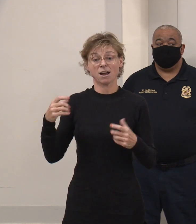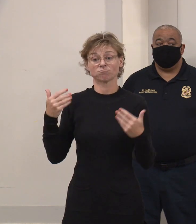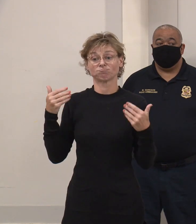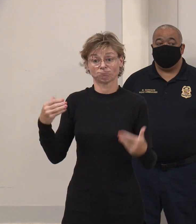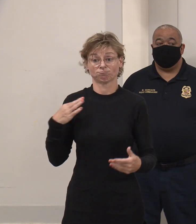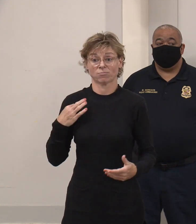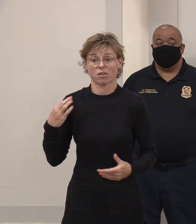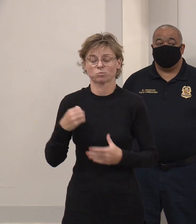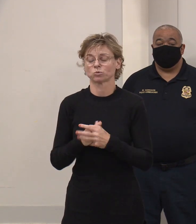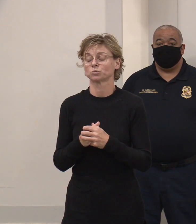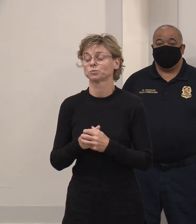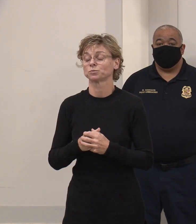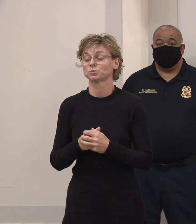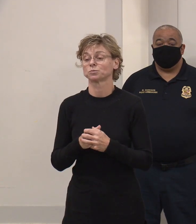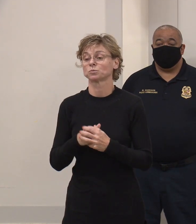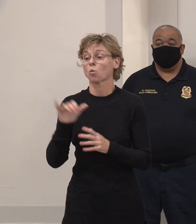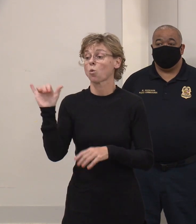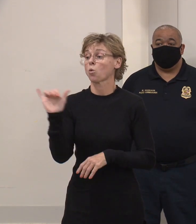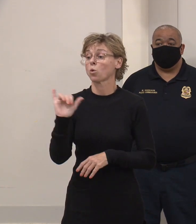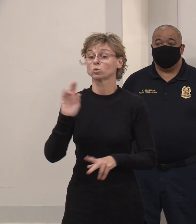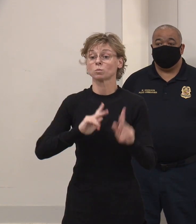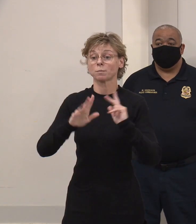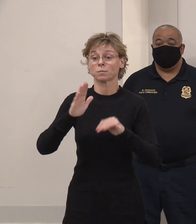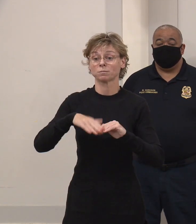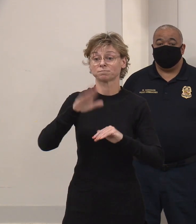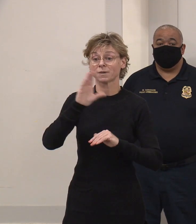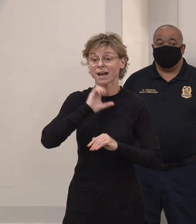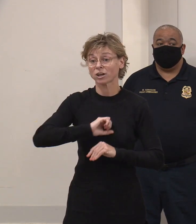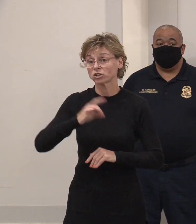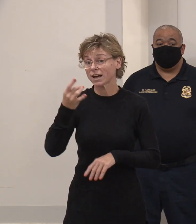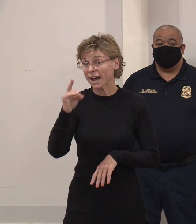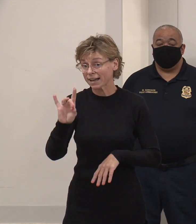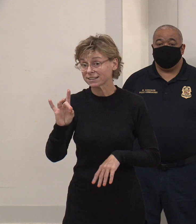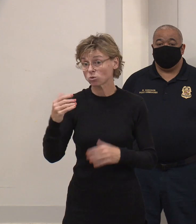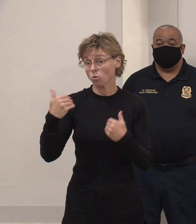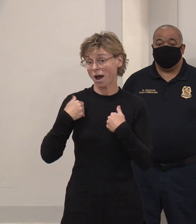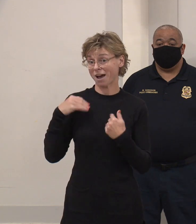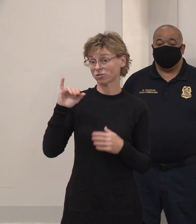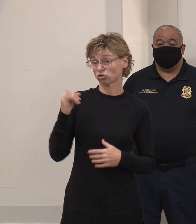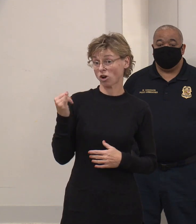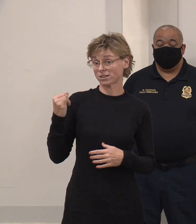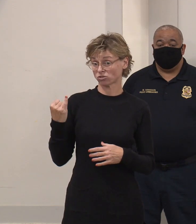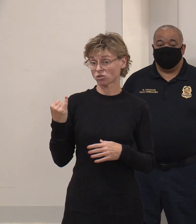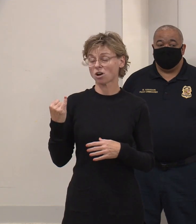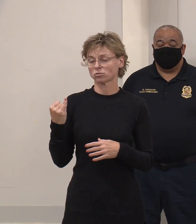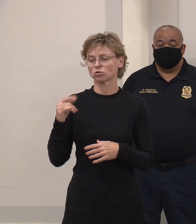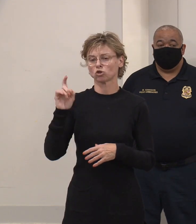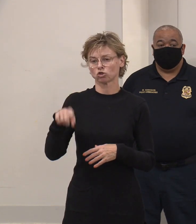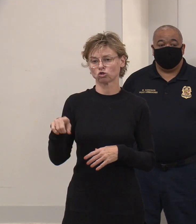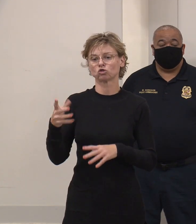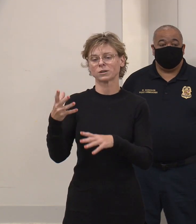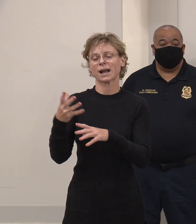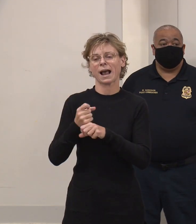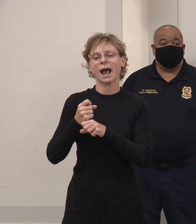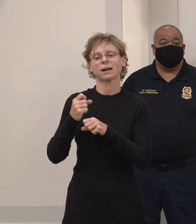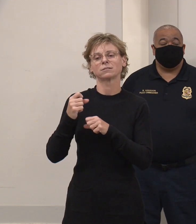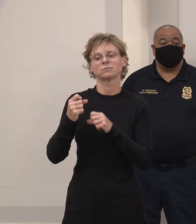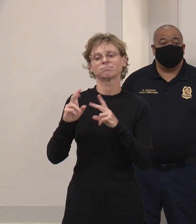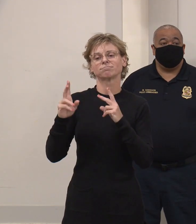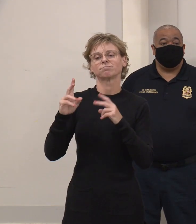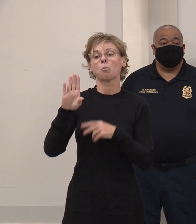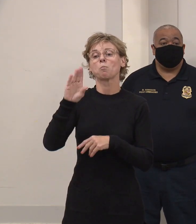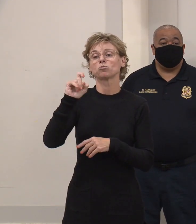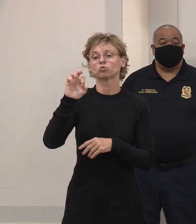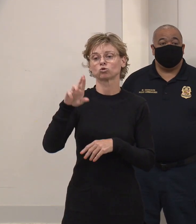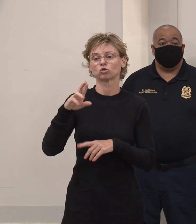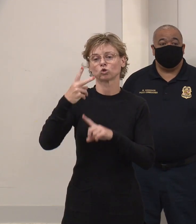particular, any individuals 18 years and up who were vaccinated with the Johnson & Johnson vaccine should receive a booster dose 2